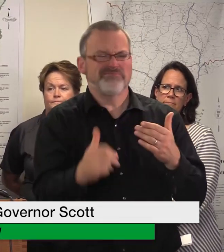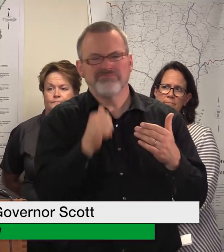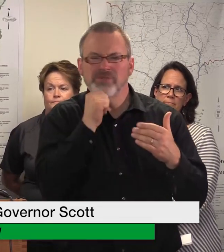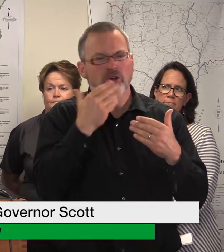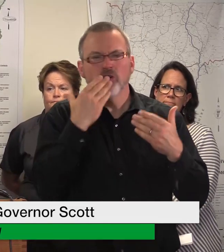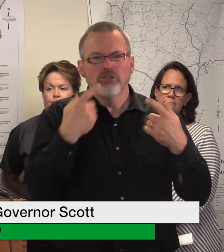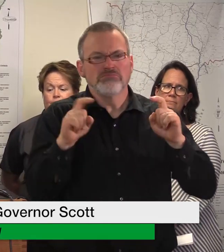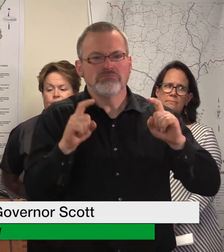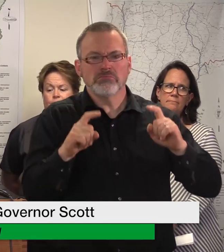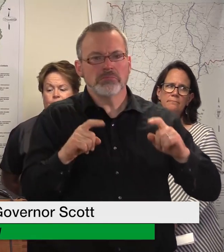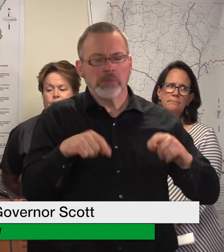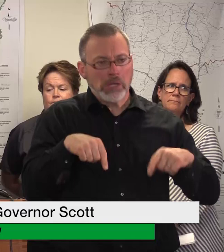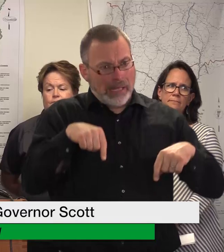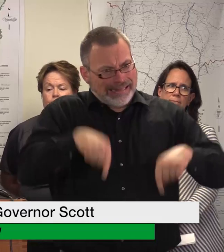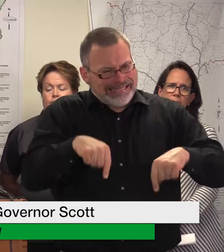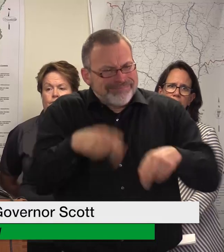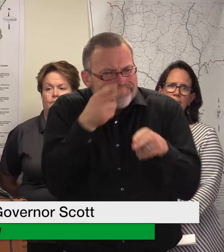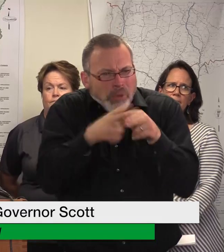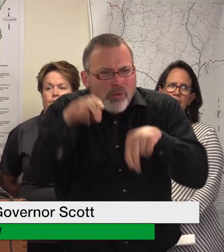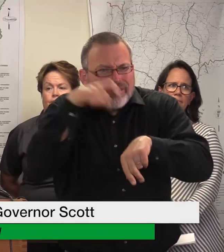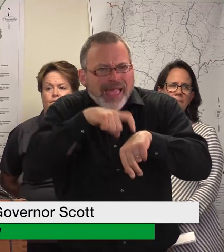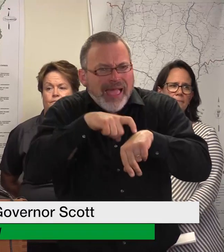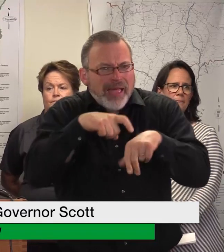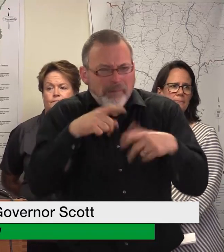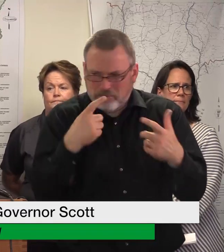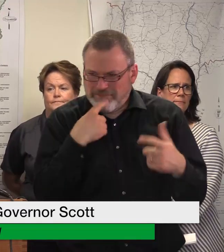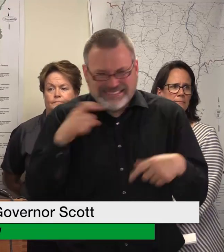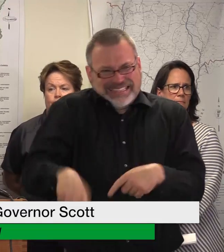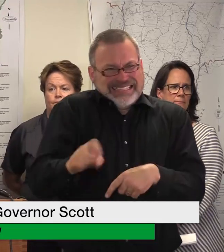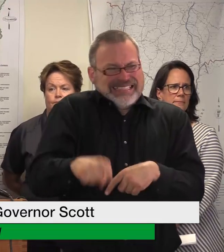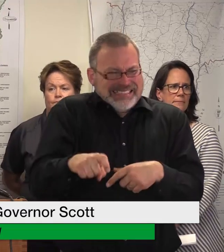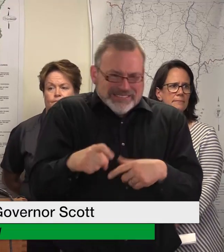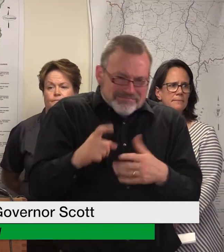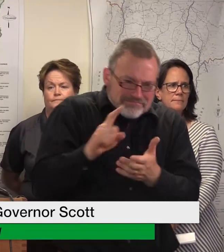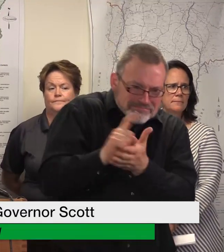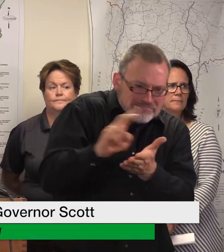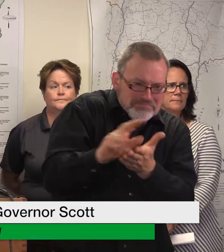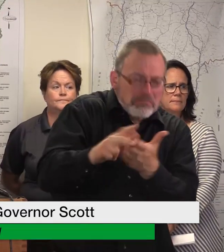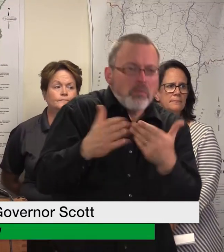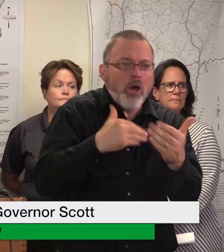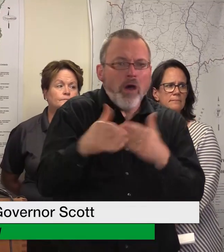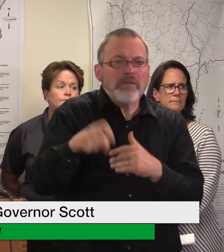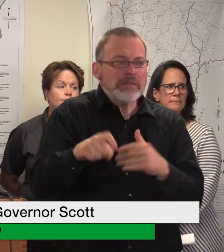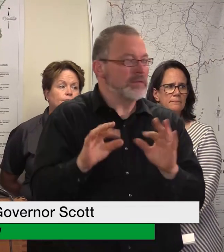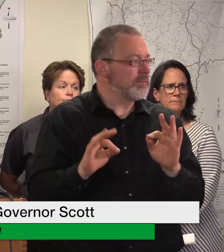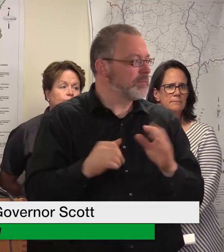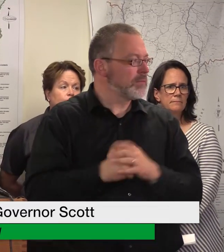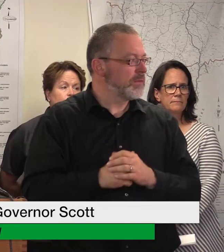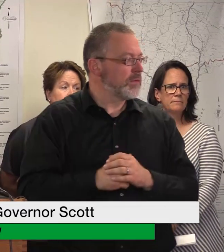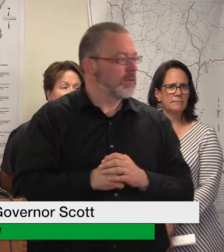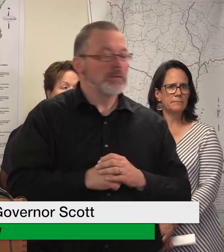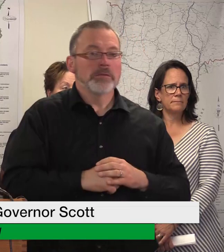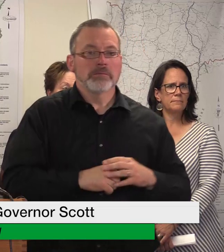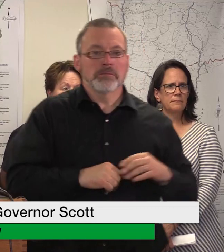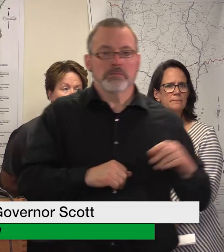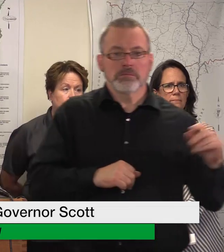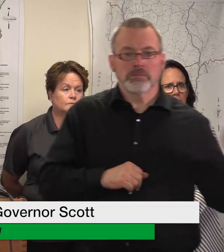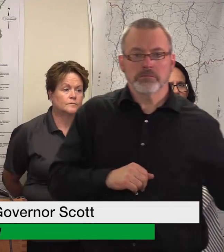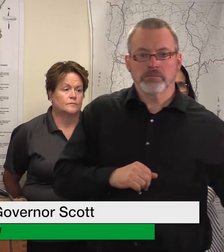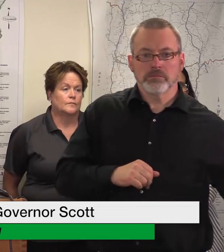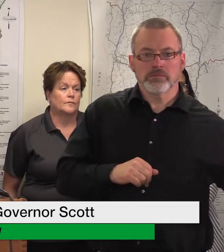term, but we need them. They're there for a purpose. Can I go to the phones